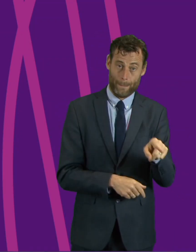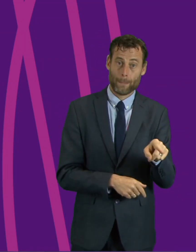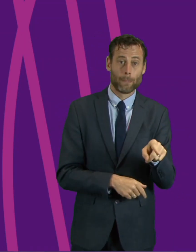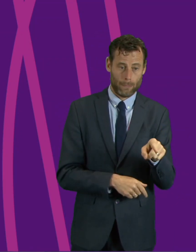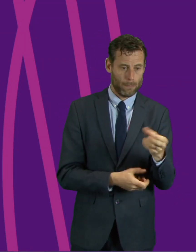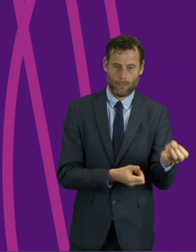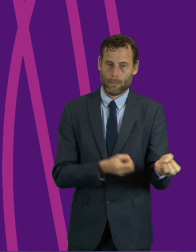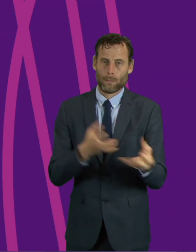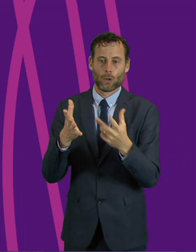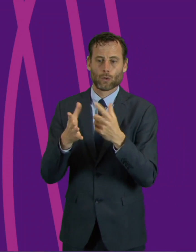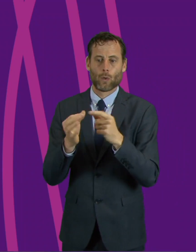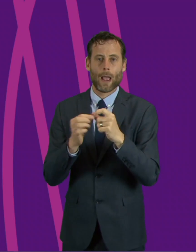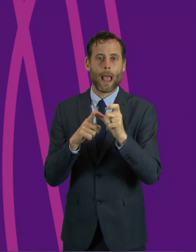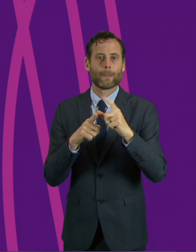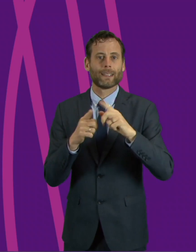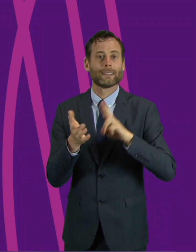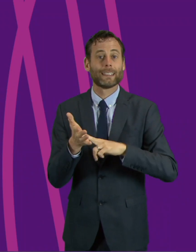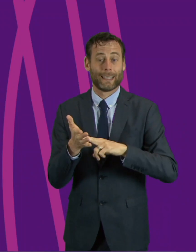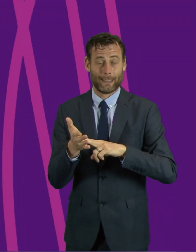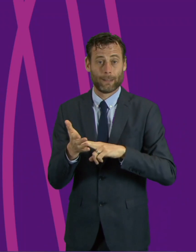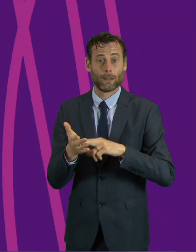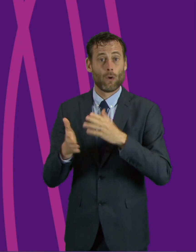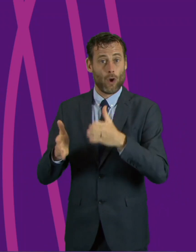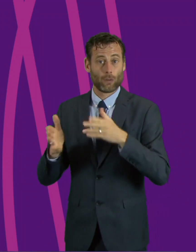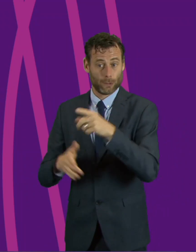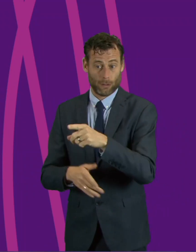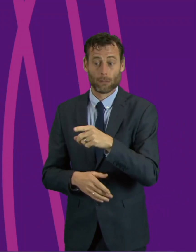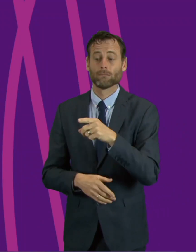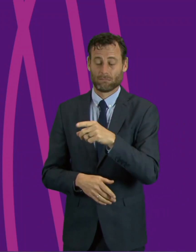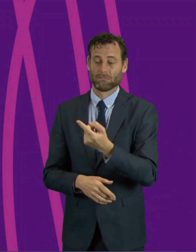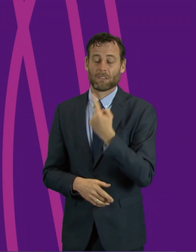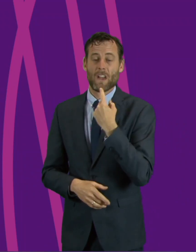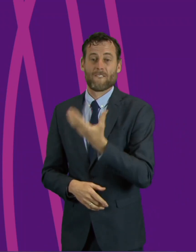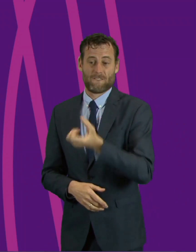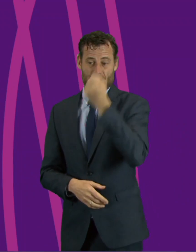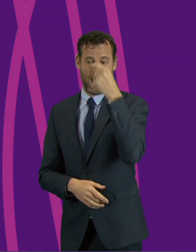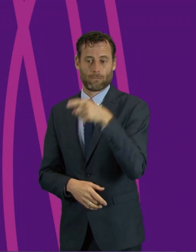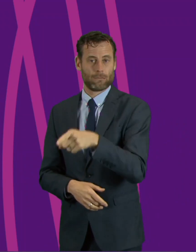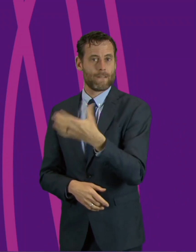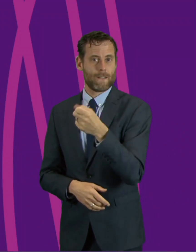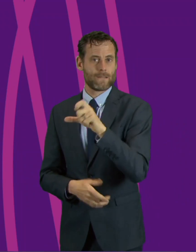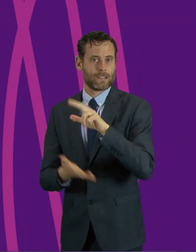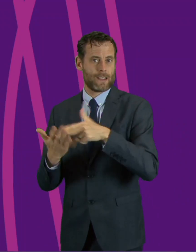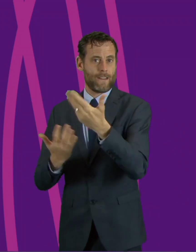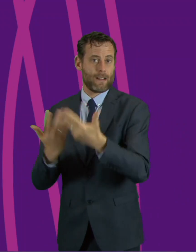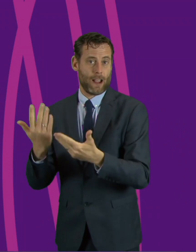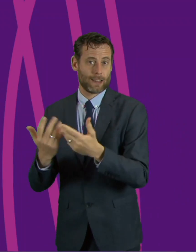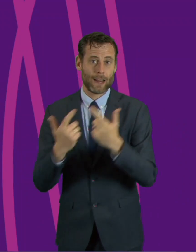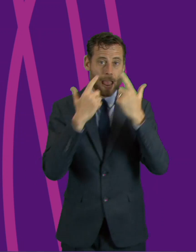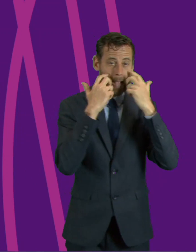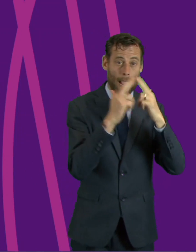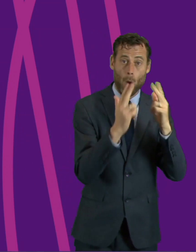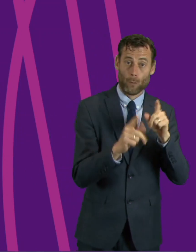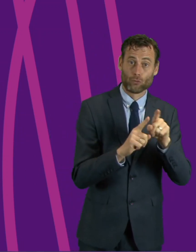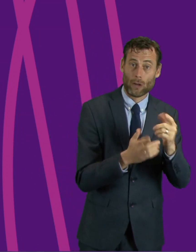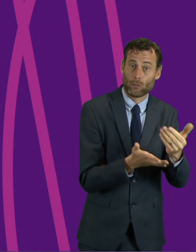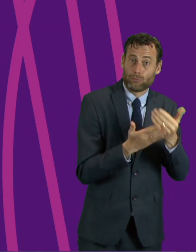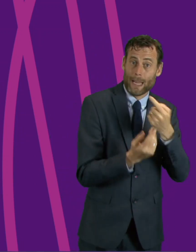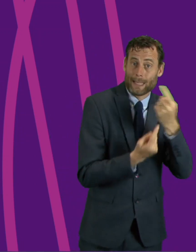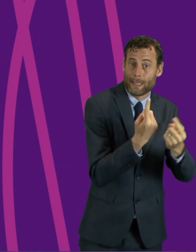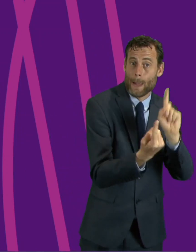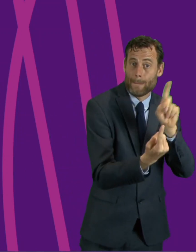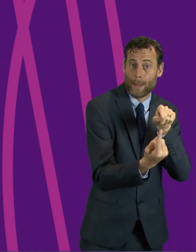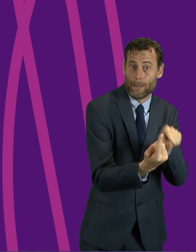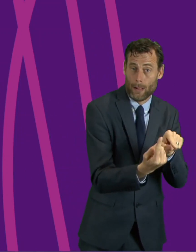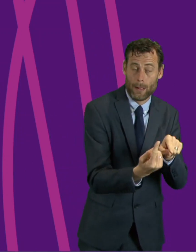The next day, the resident was confirmed to have COVID-19. The care home immediately took action to protect residents, but today, a week later, they're still waiting for